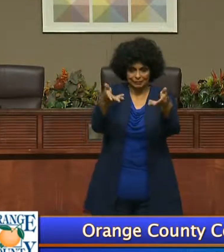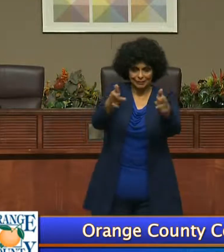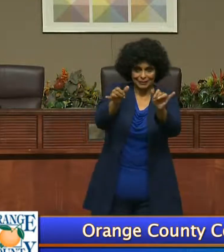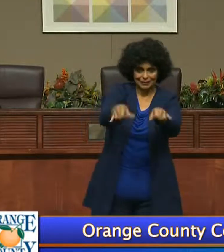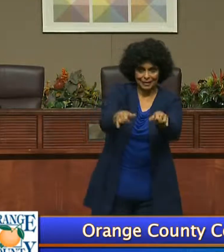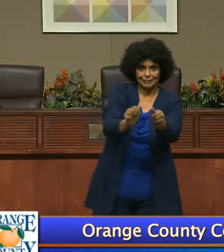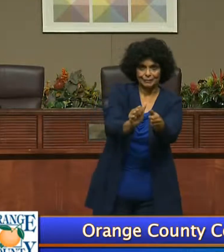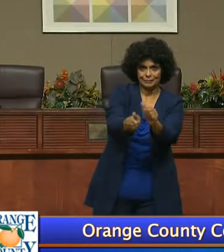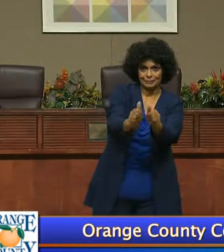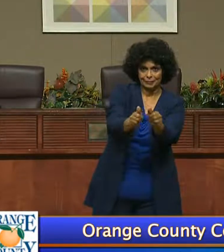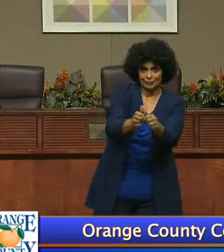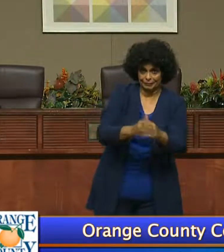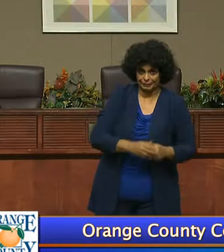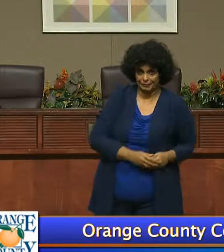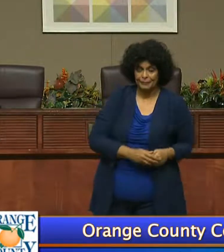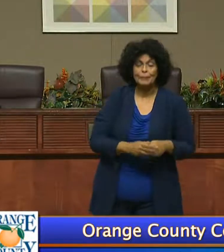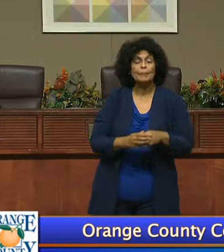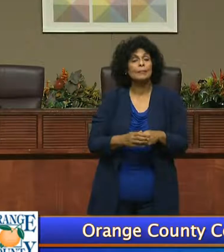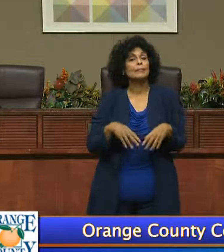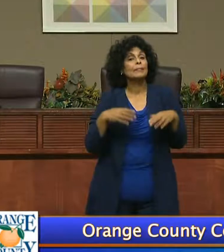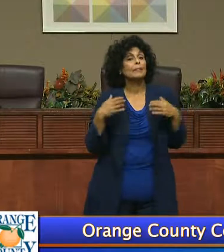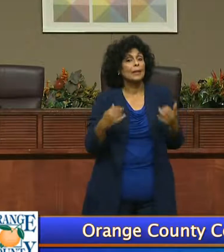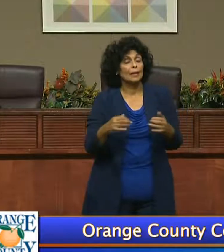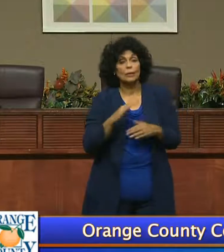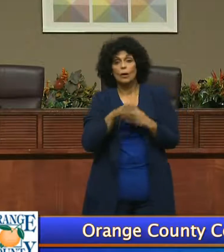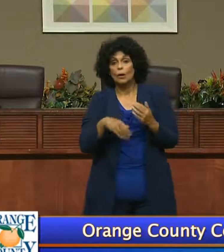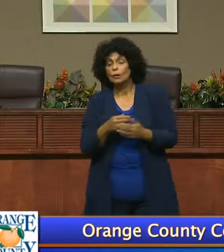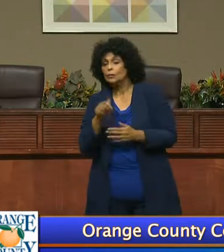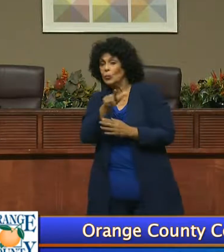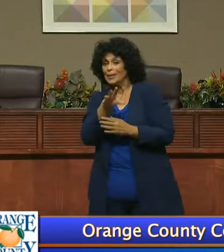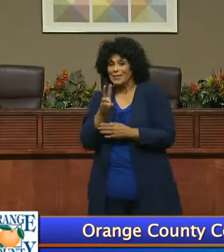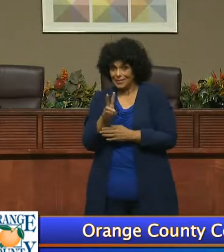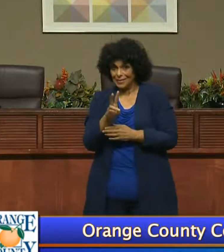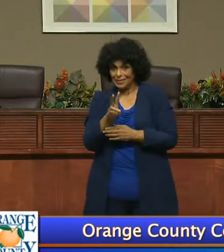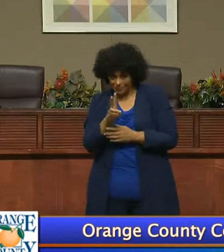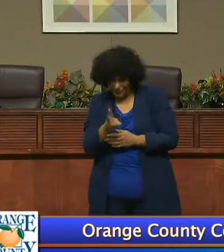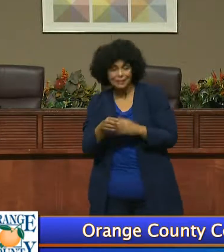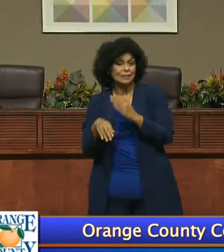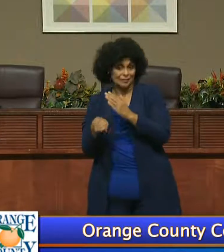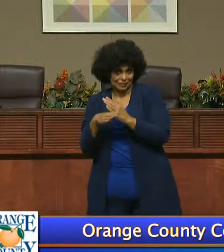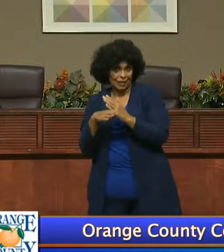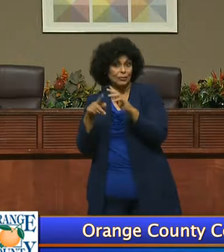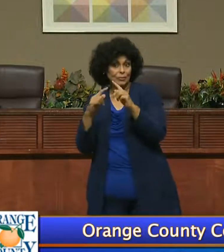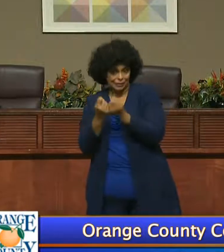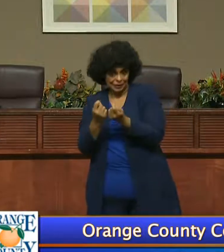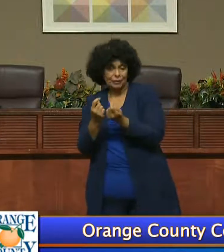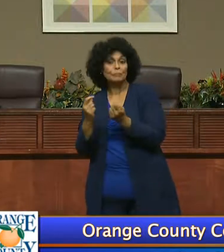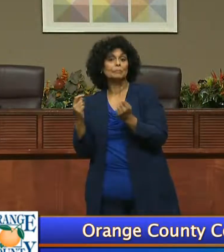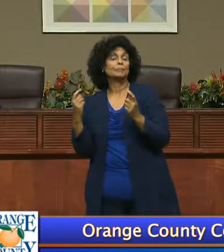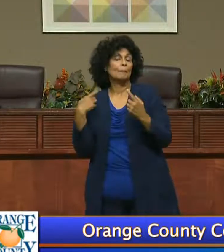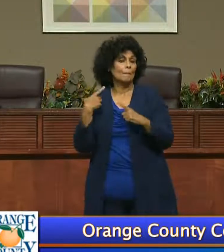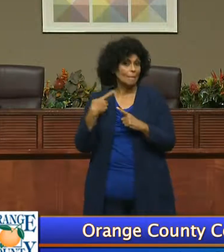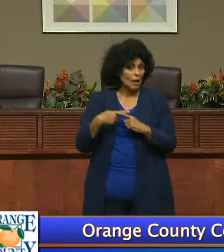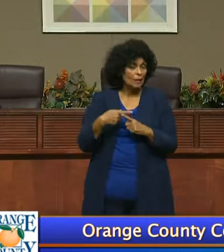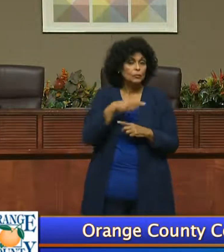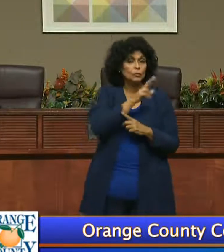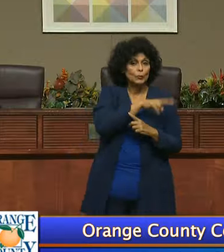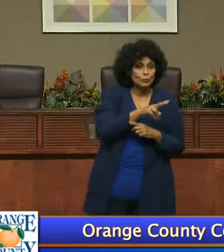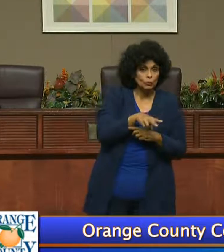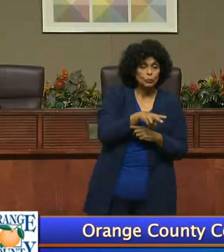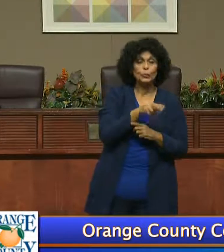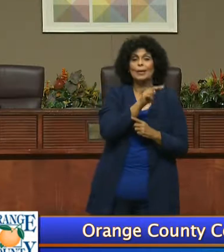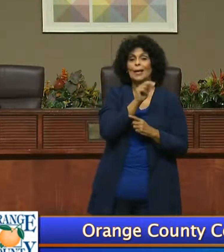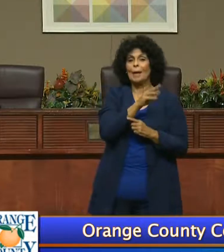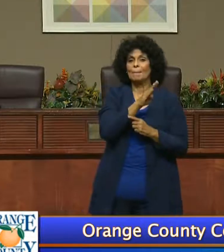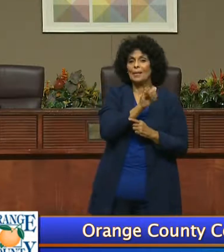All 26 Major League Soccer teams will be here along with 22 NBA teams. They will be playing at